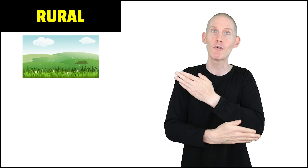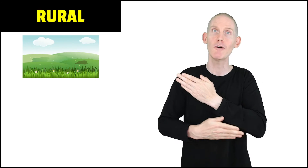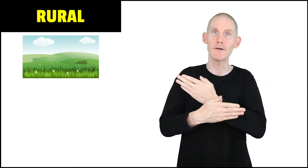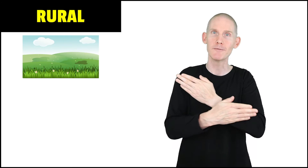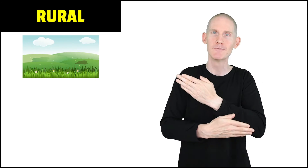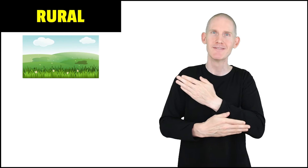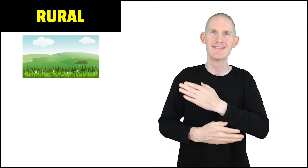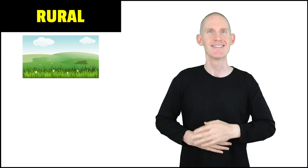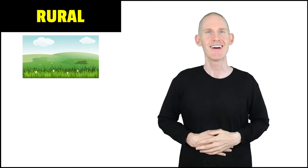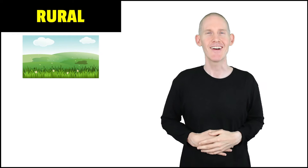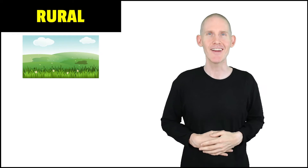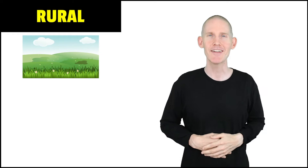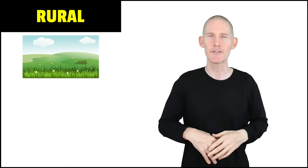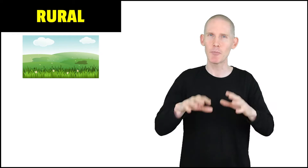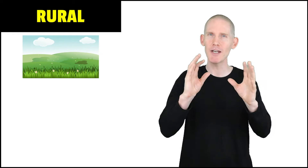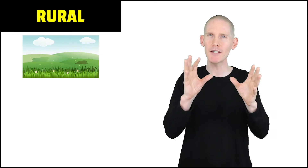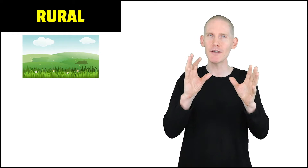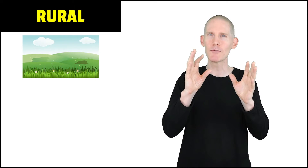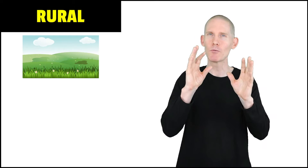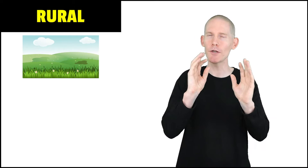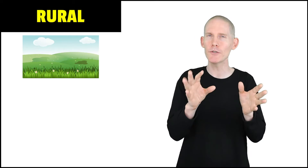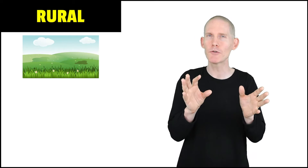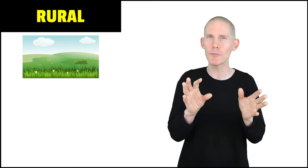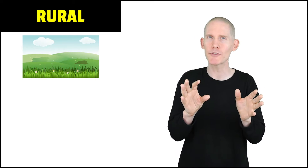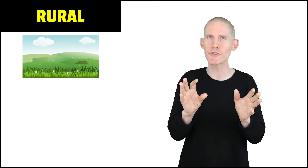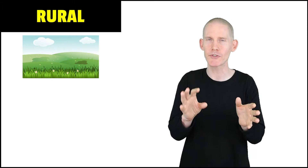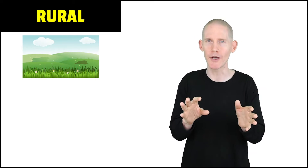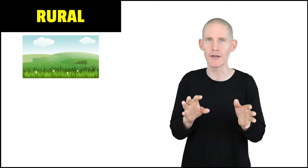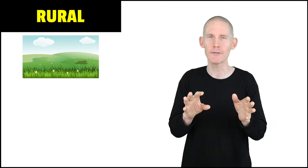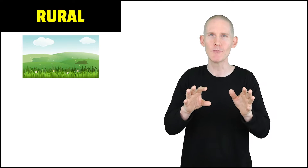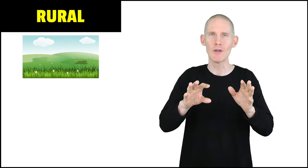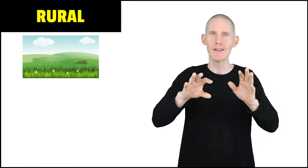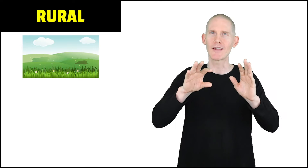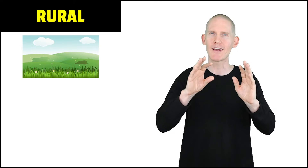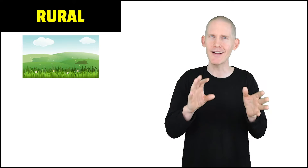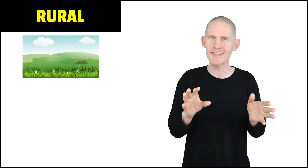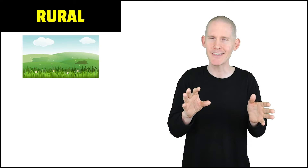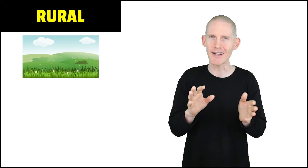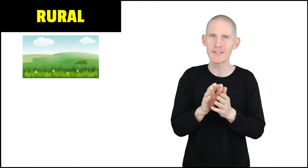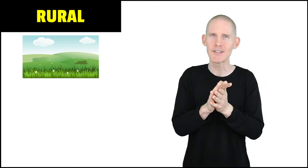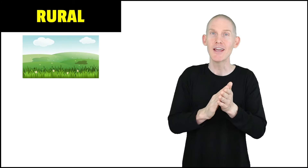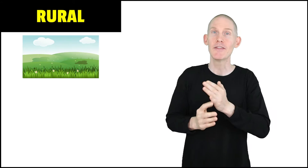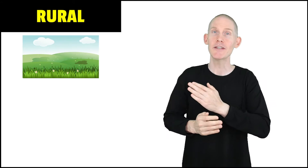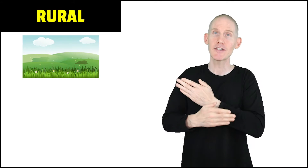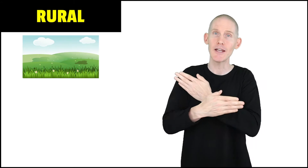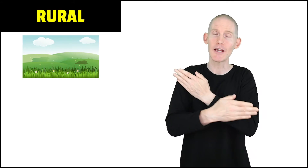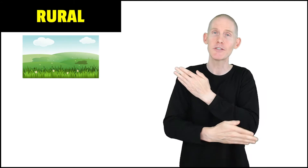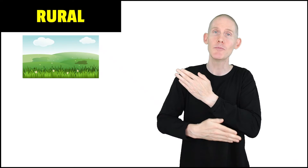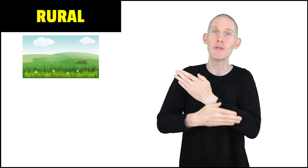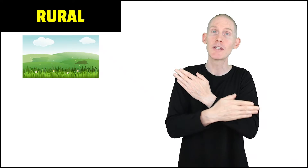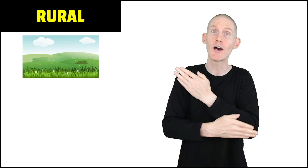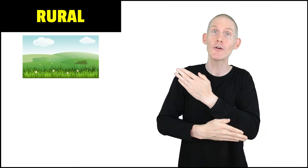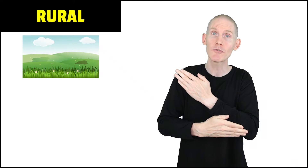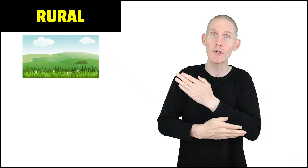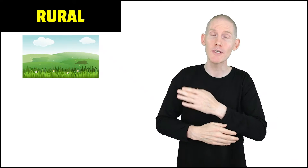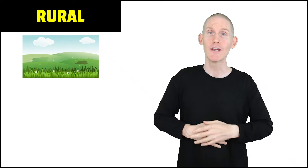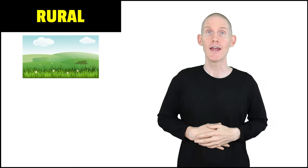Rural. All right, now depending on where you grew up as a signer, the context, this can actually mean country, as